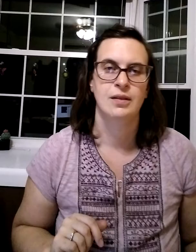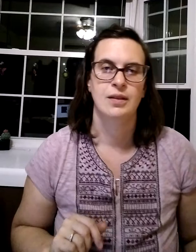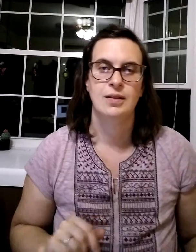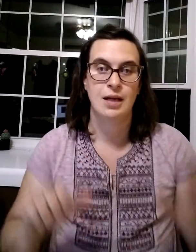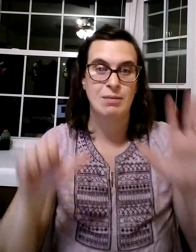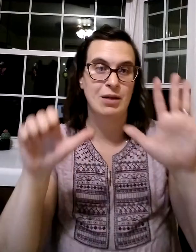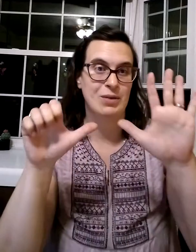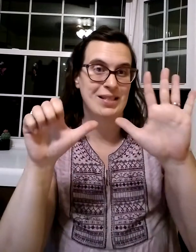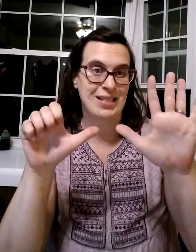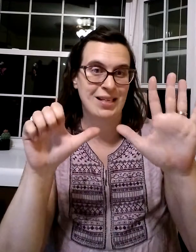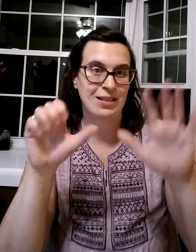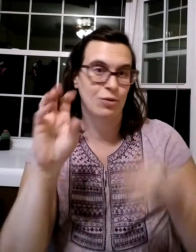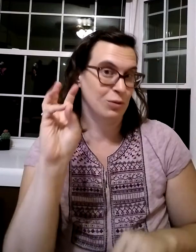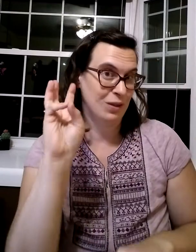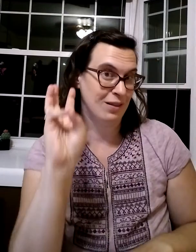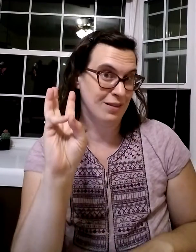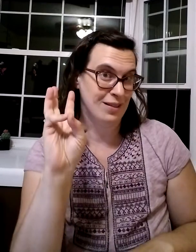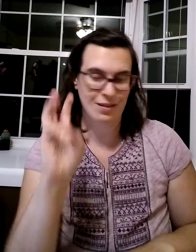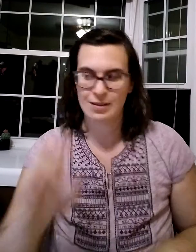And I need six, six.